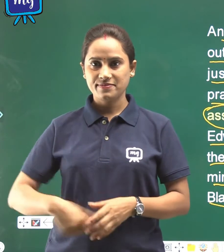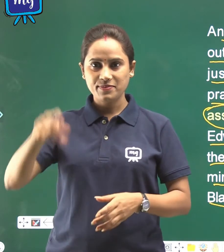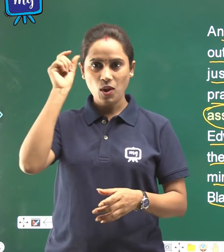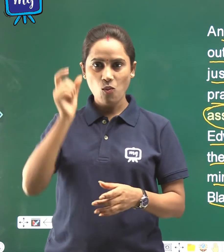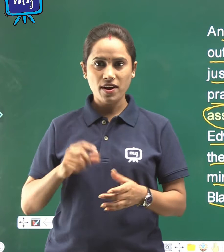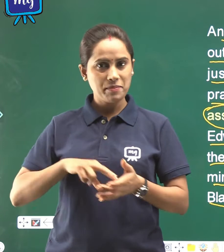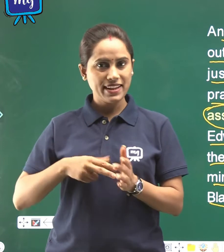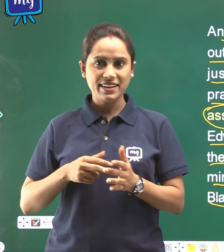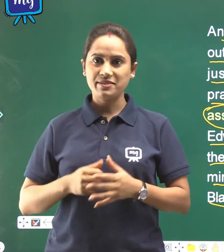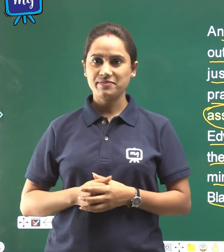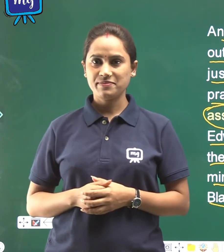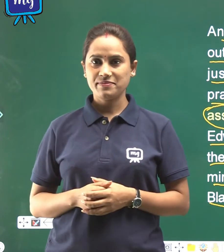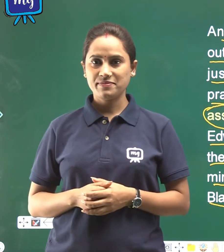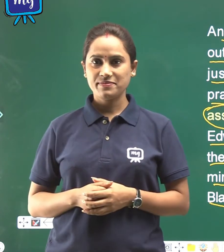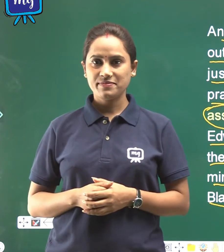Word meaning: